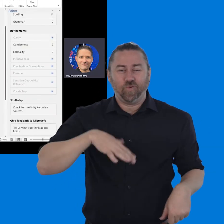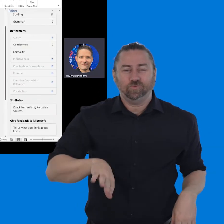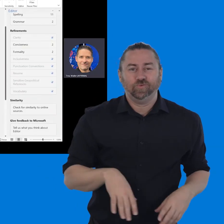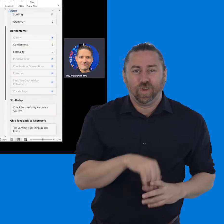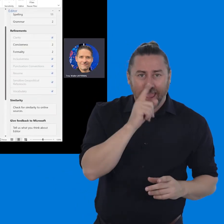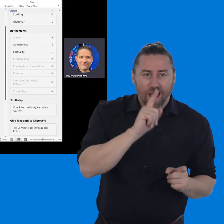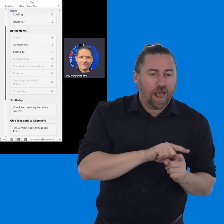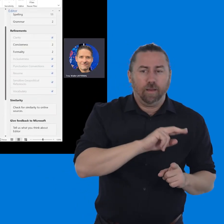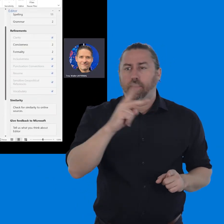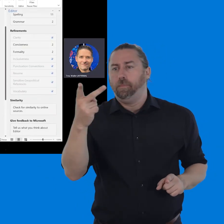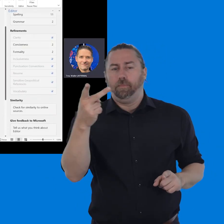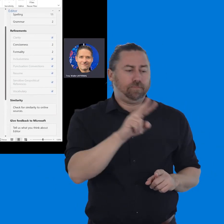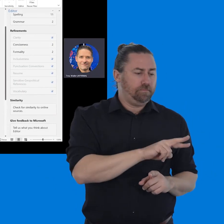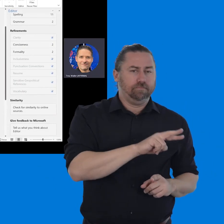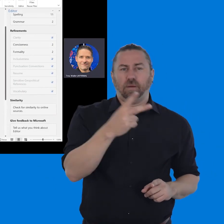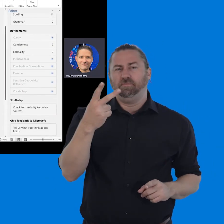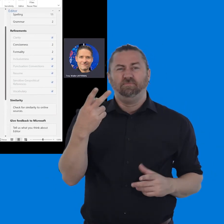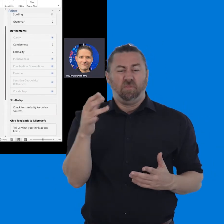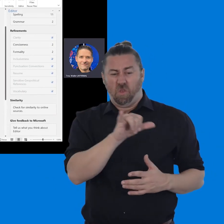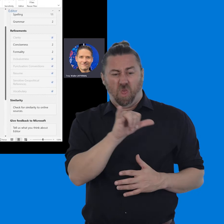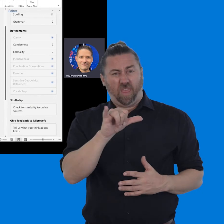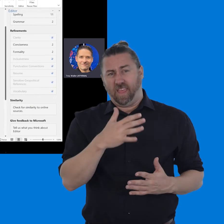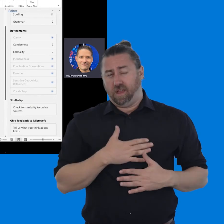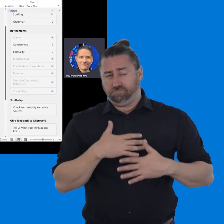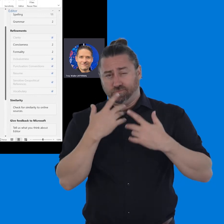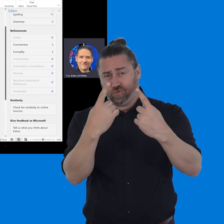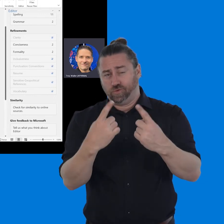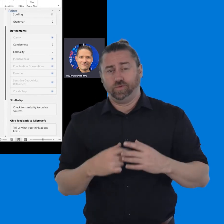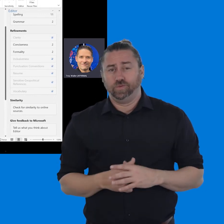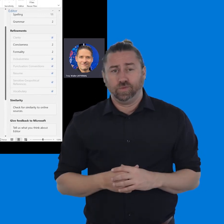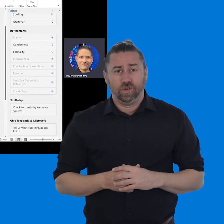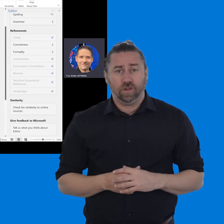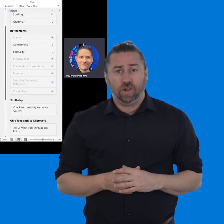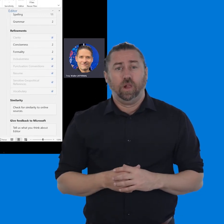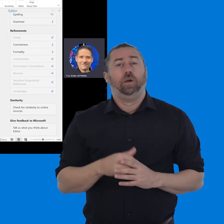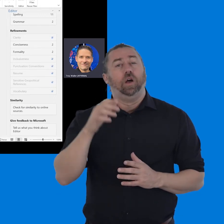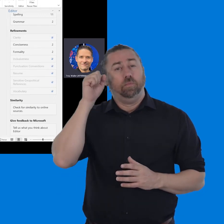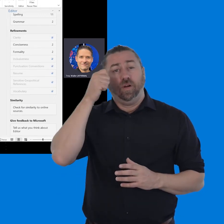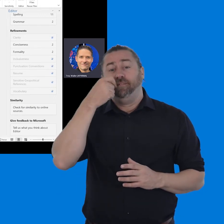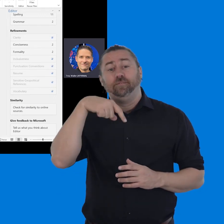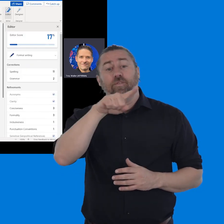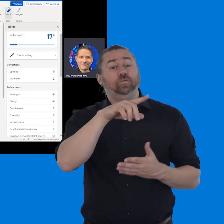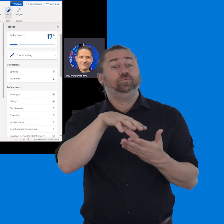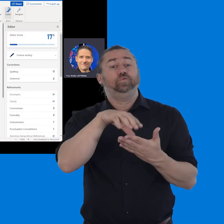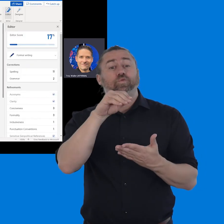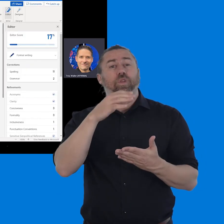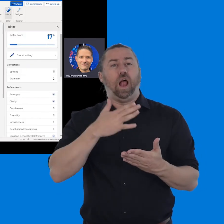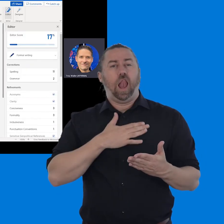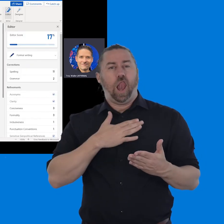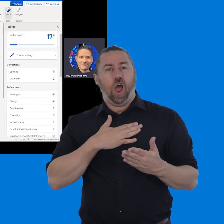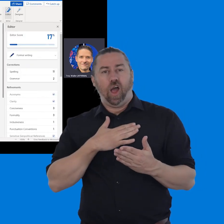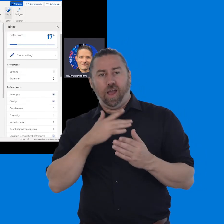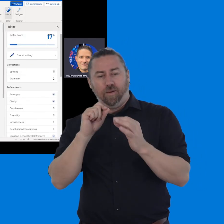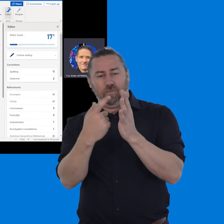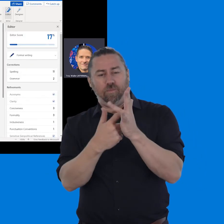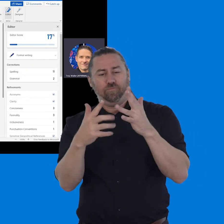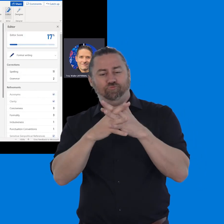the fully installed version. So I can go back and forth and use either or, but just remembering